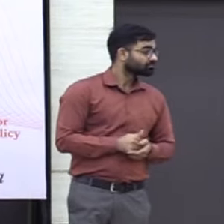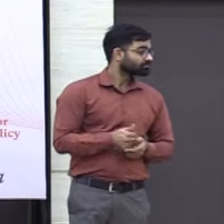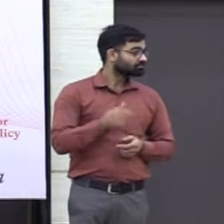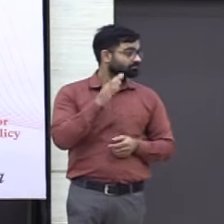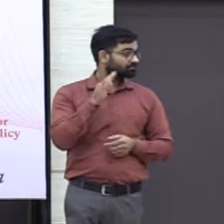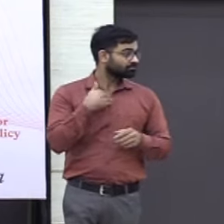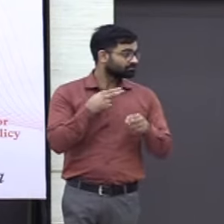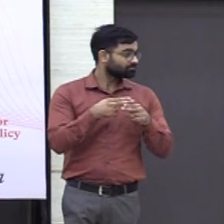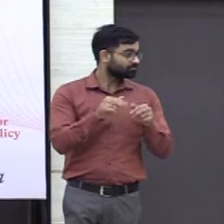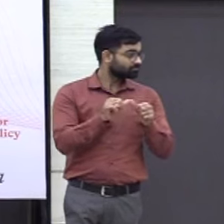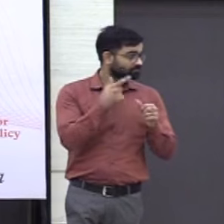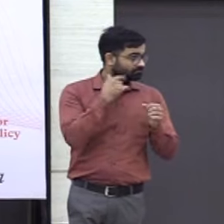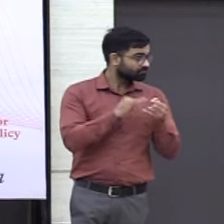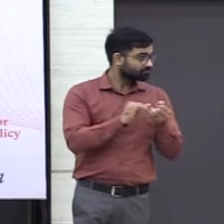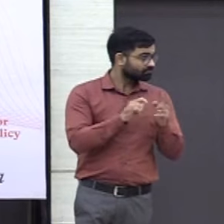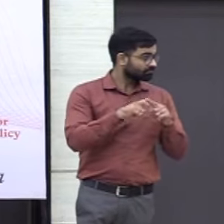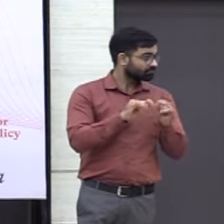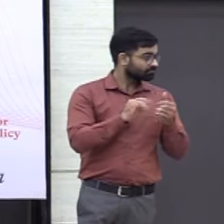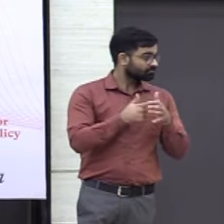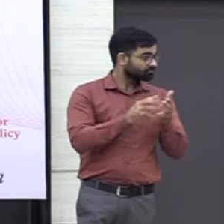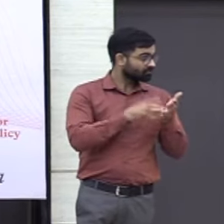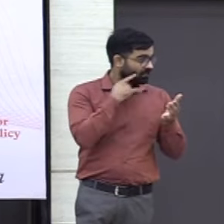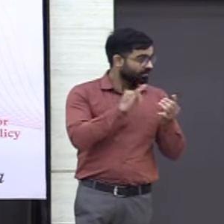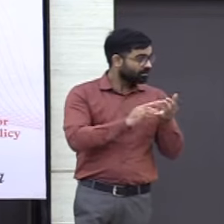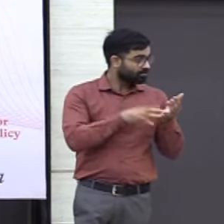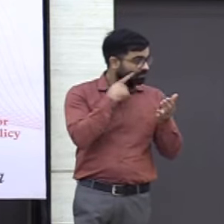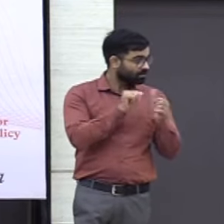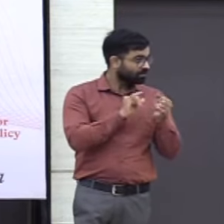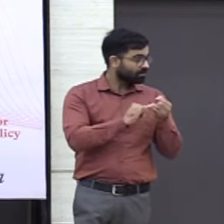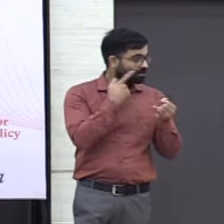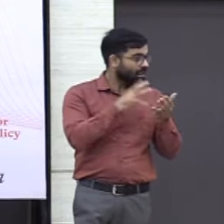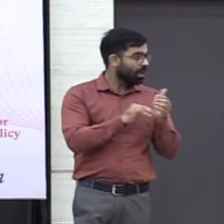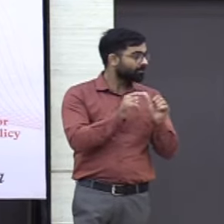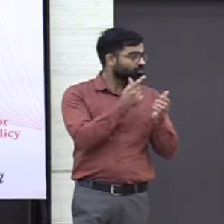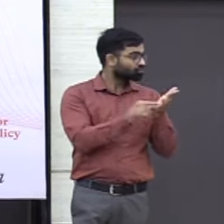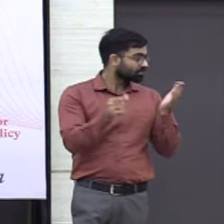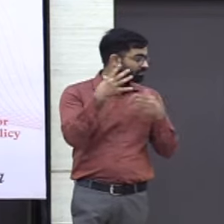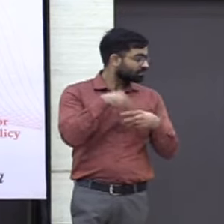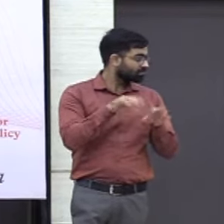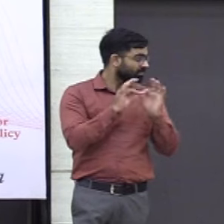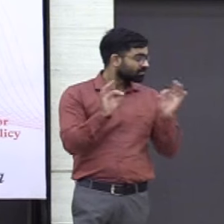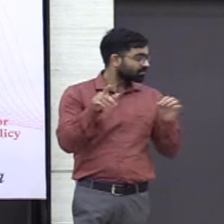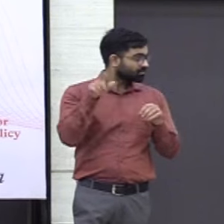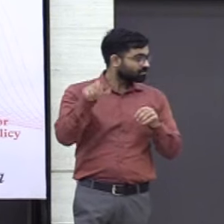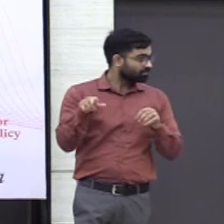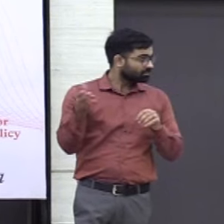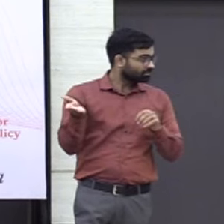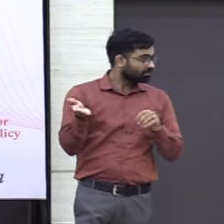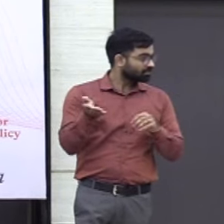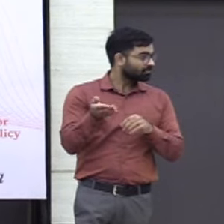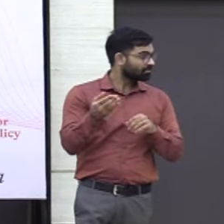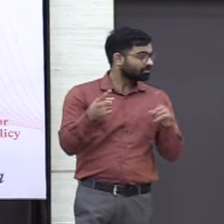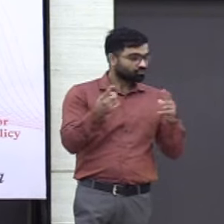Hello sir, my name is Ali Asghar. No, I'm from Jamia Millia Islamia. And sir, my question is very simple. Like you have given